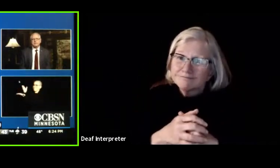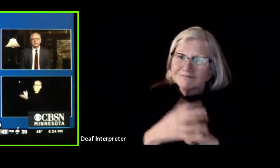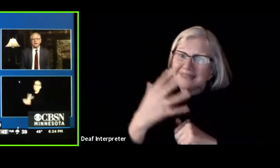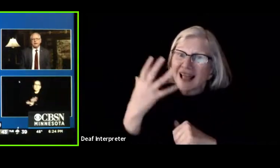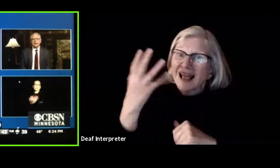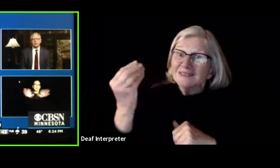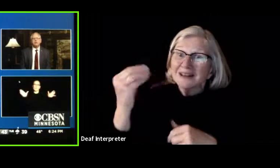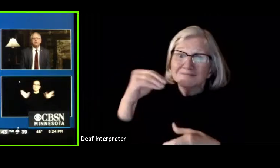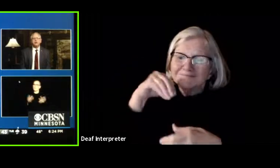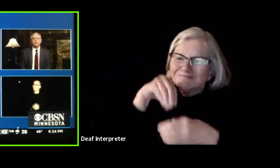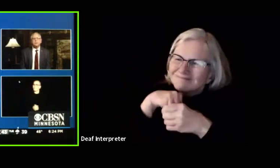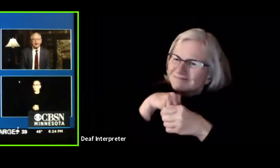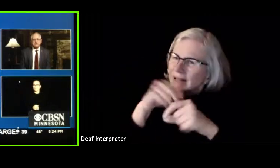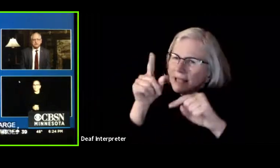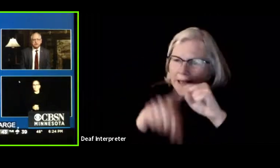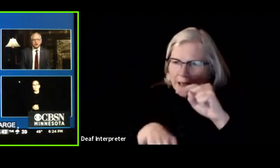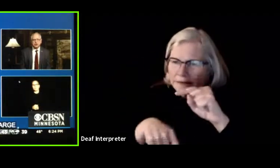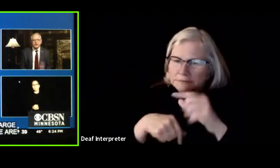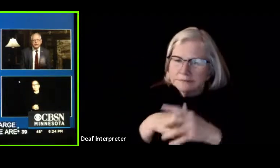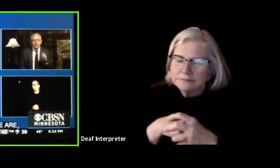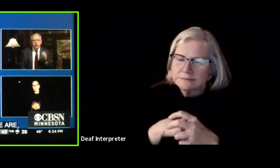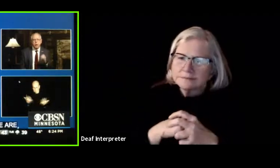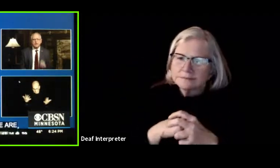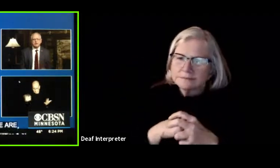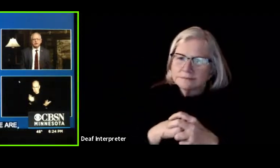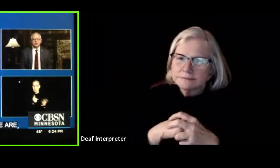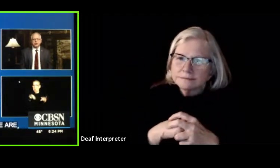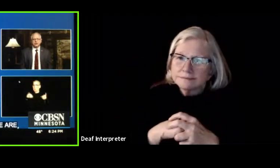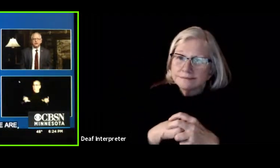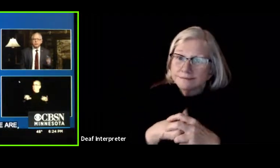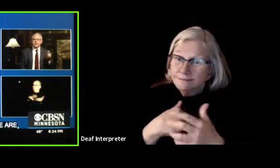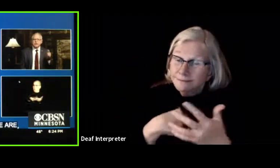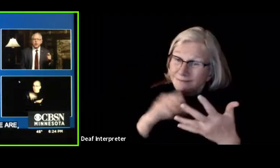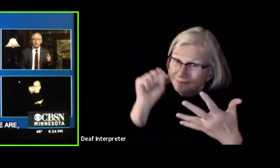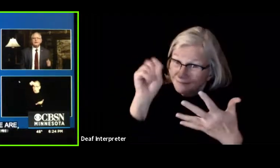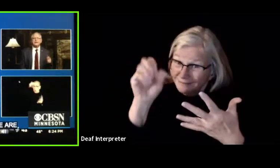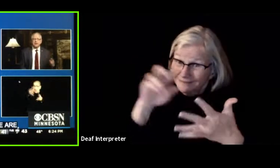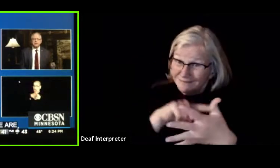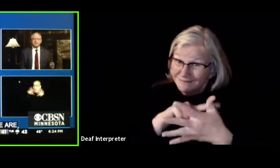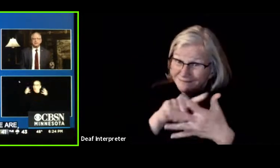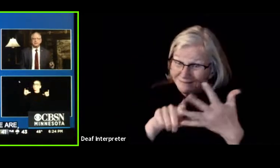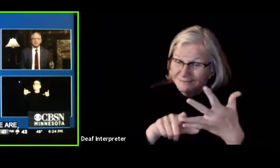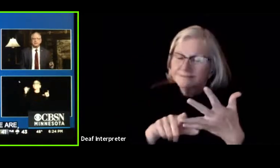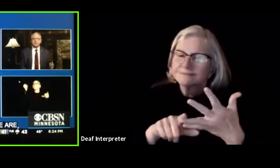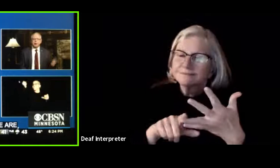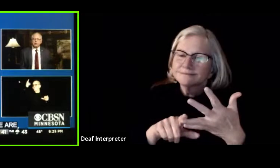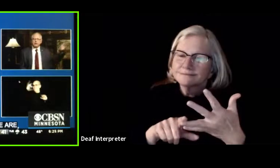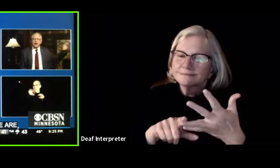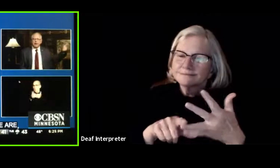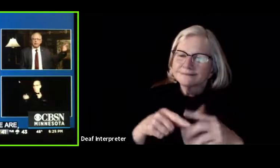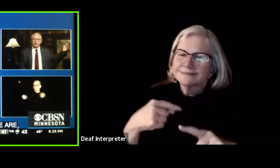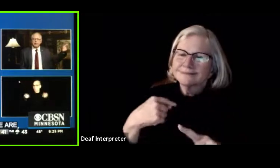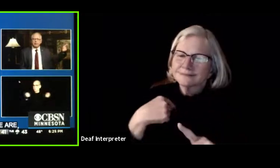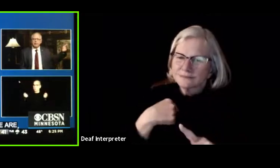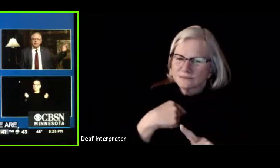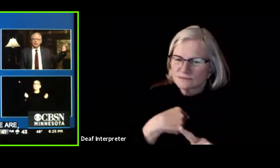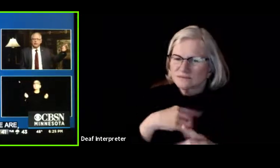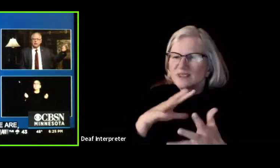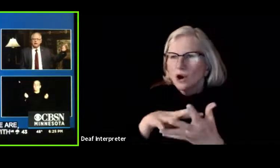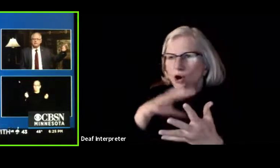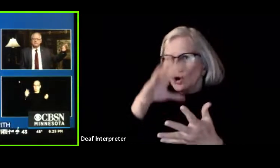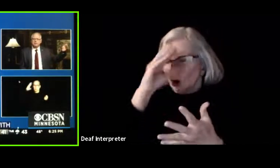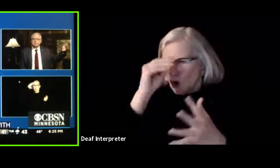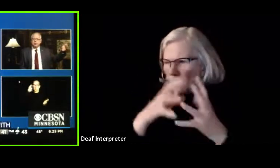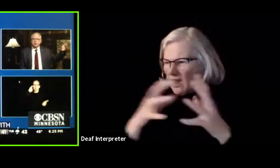being said, we've learned much. We know ways to control this, and we know what doesn't pose as high a risk,